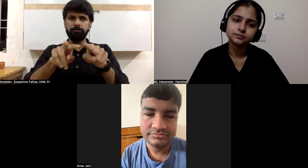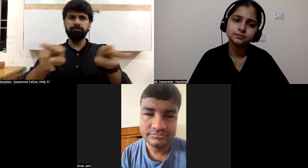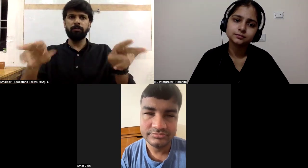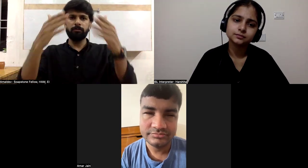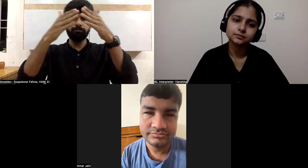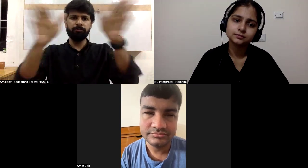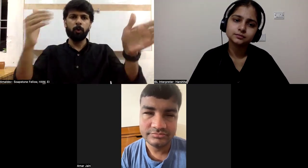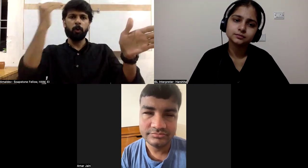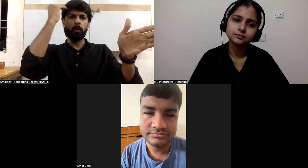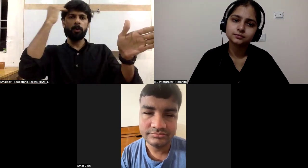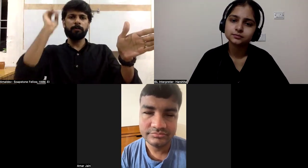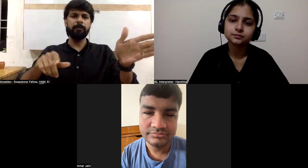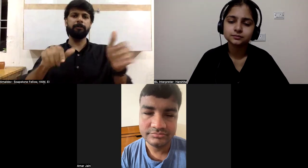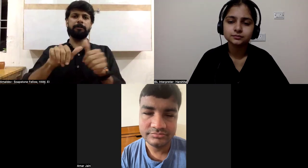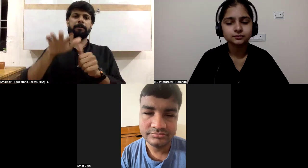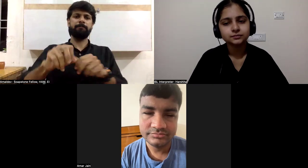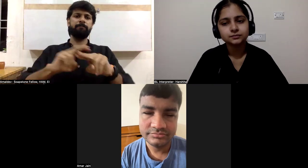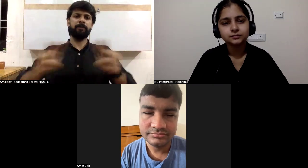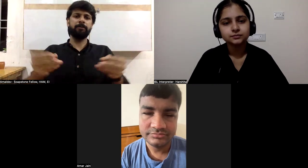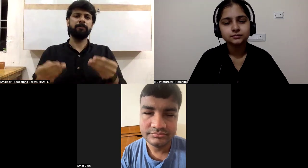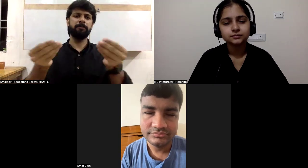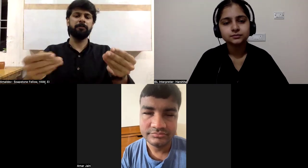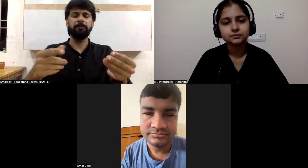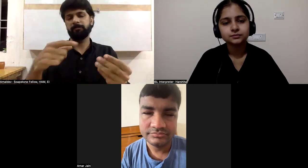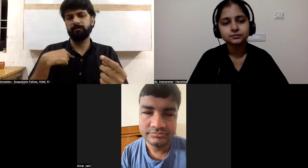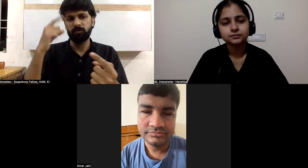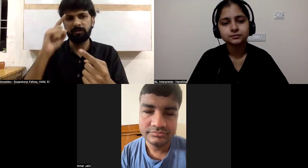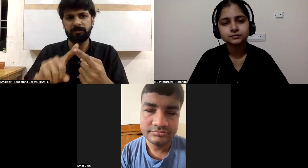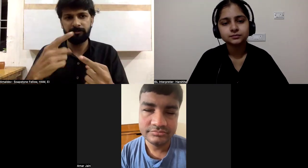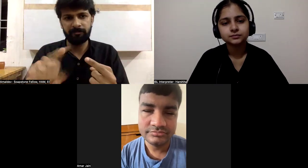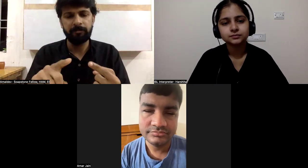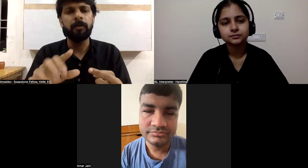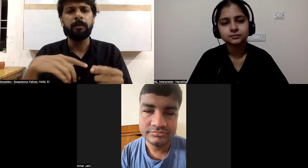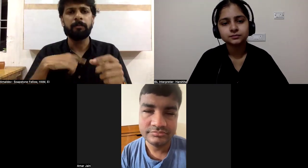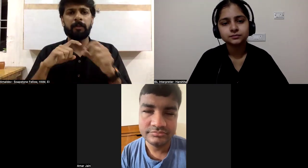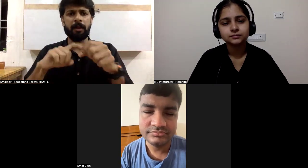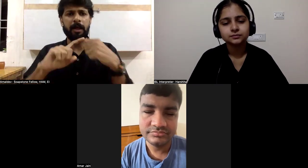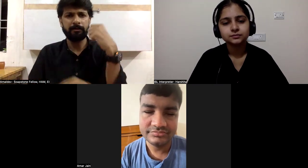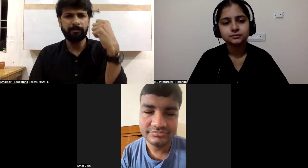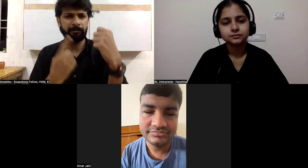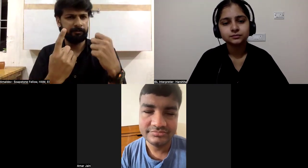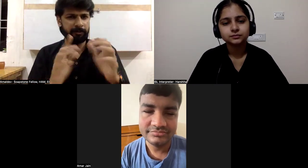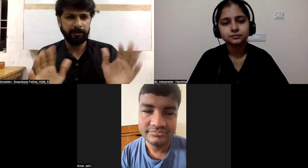So, there's the government, there has to be open-mindedness in,